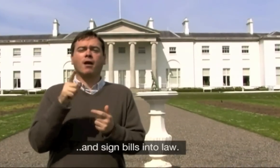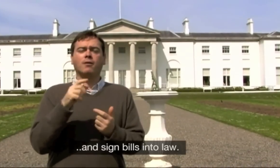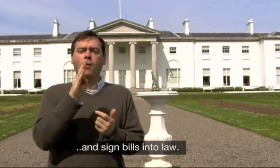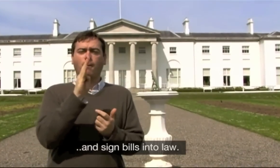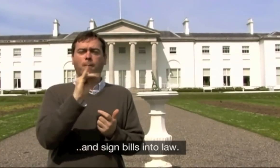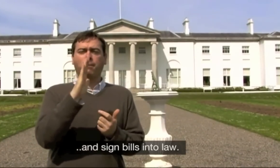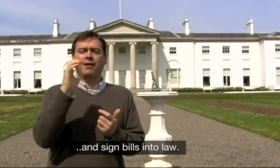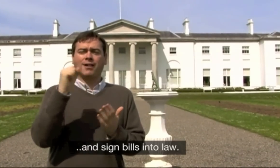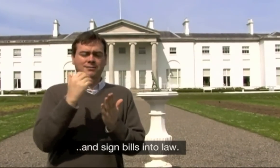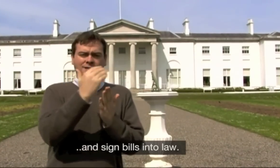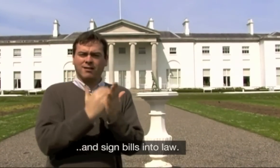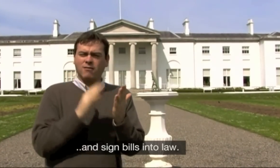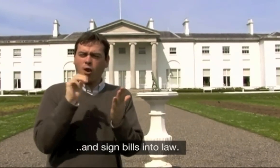and sign bills into law.